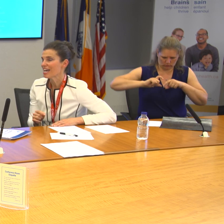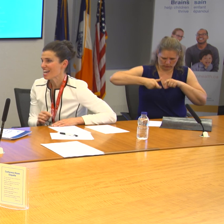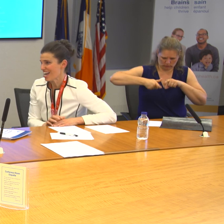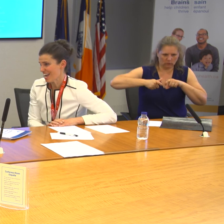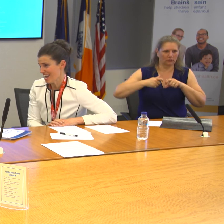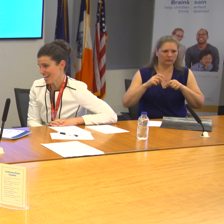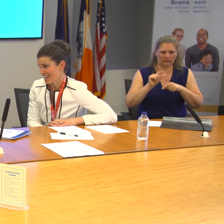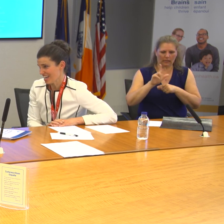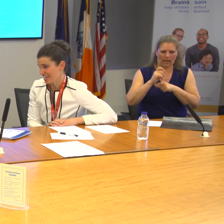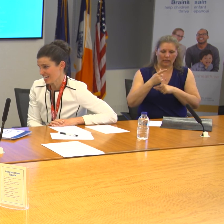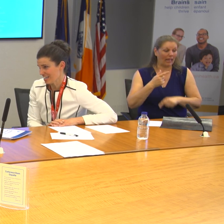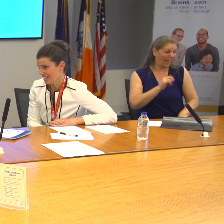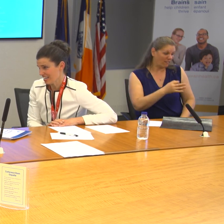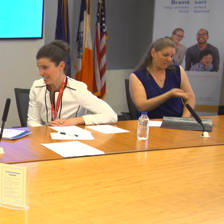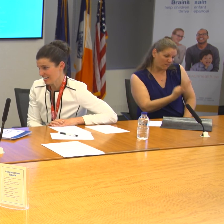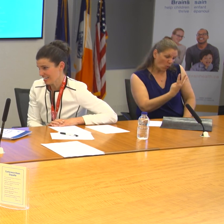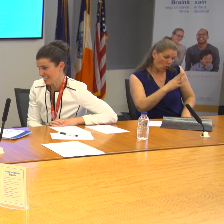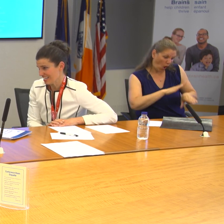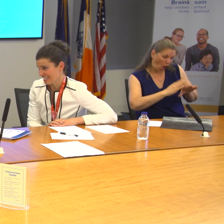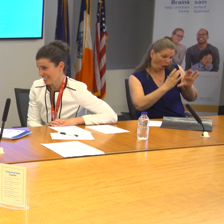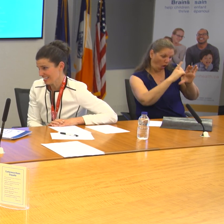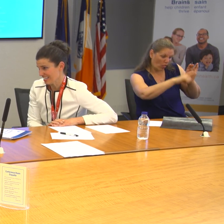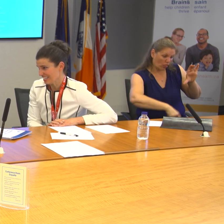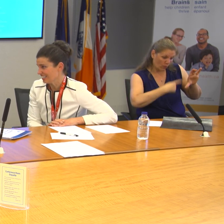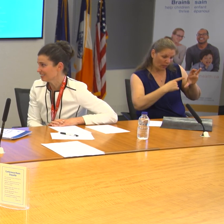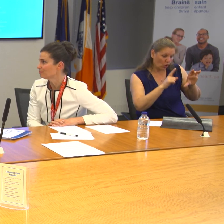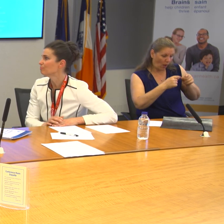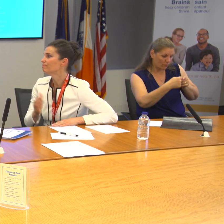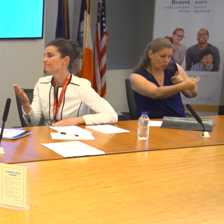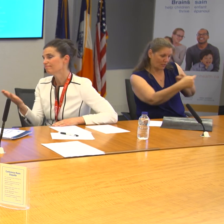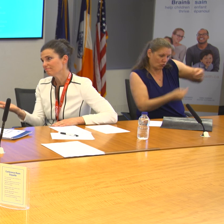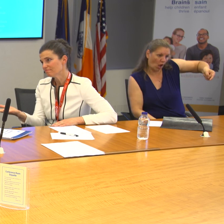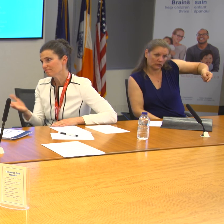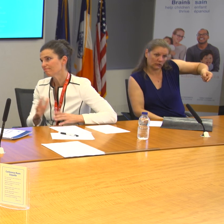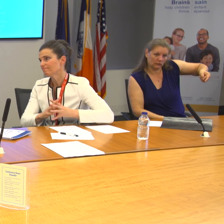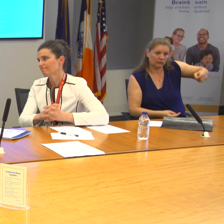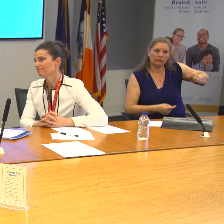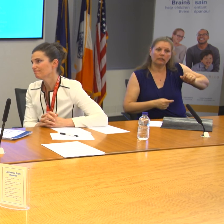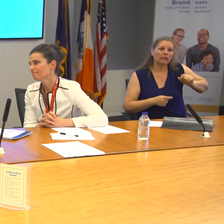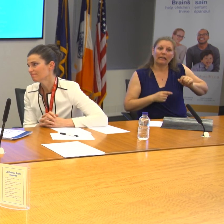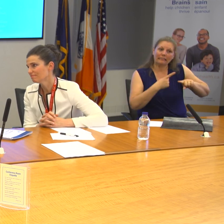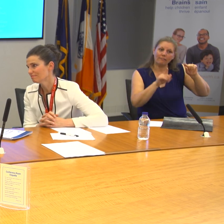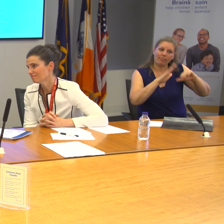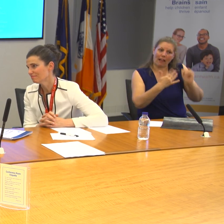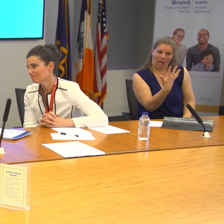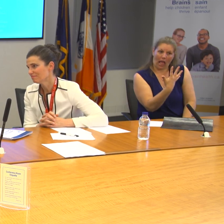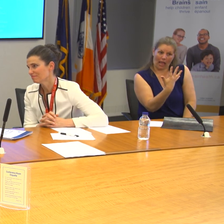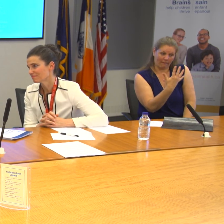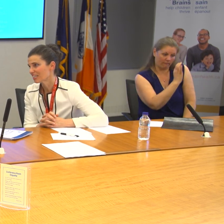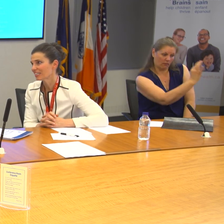if there's like 4 lug nuts on the wheel of the car, you go in a crisscross pattern. It's different if the wheel of the car has 5 lug